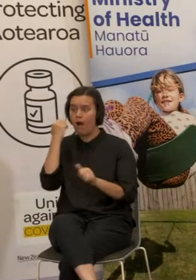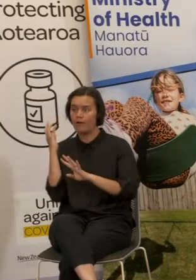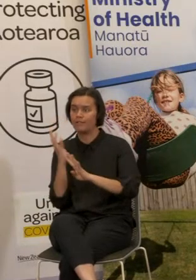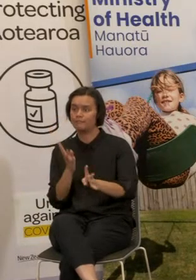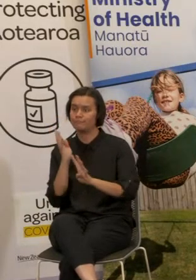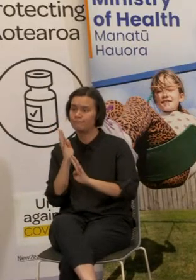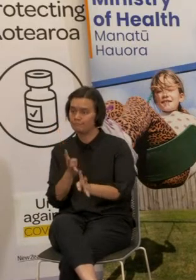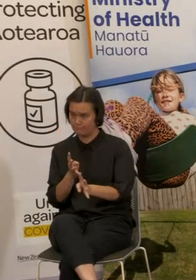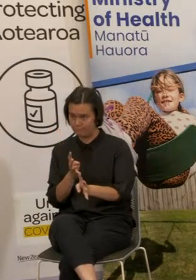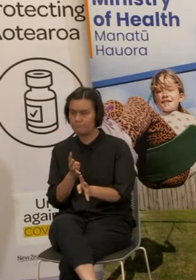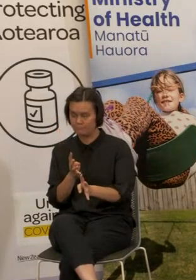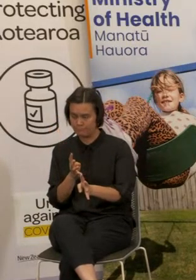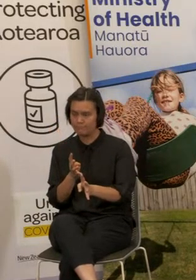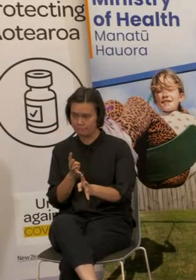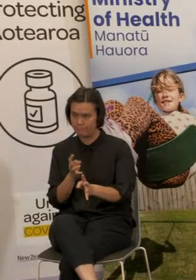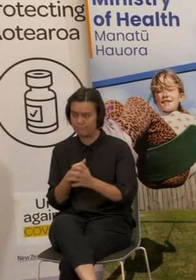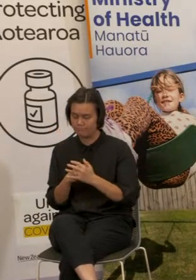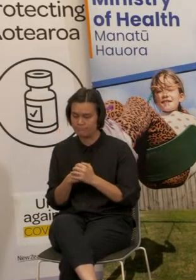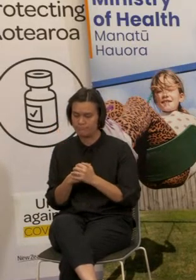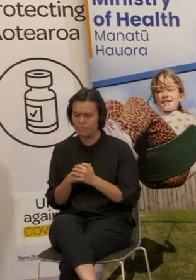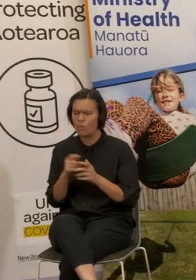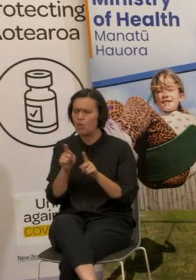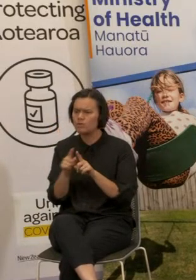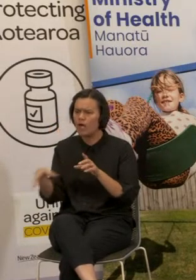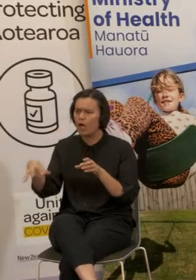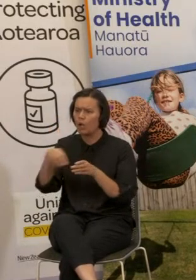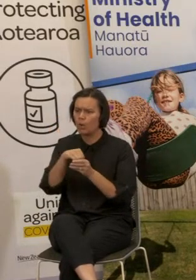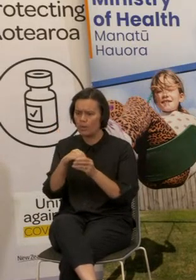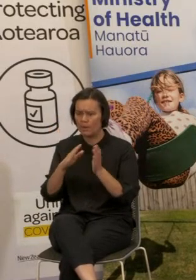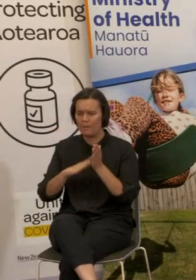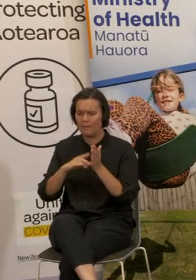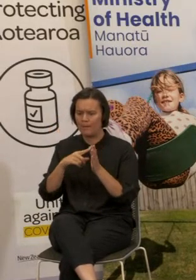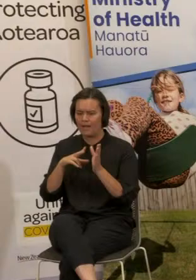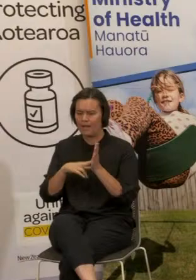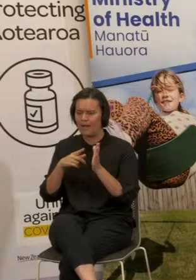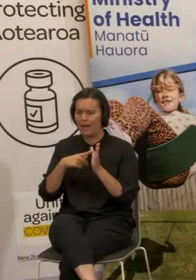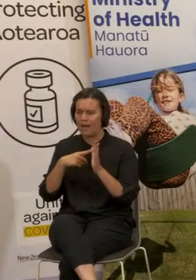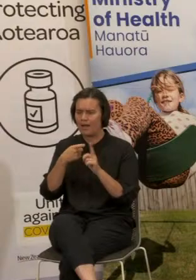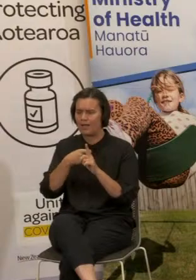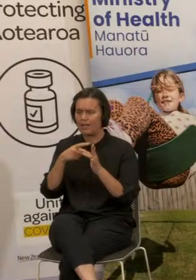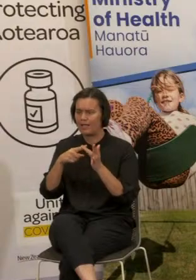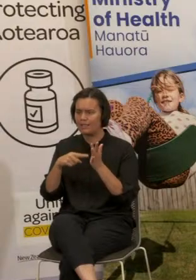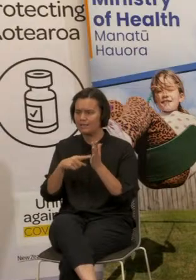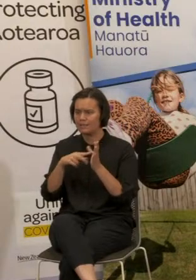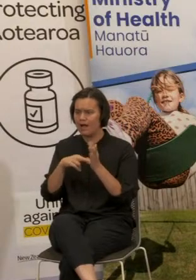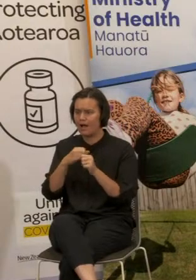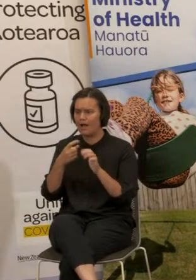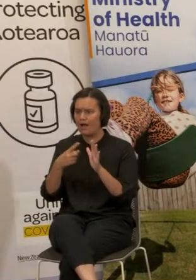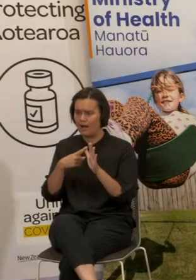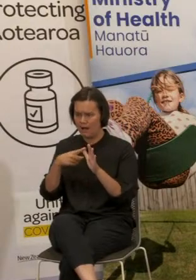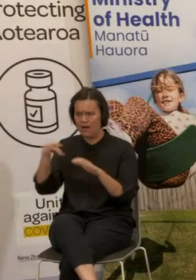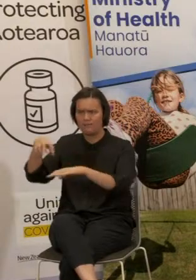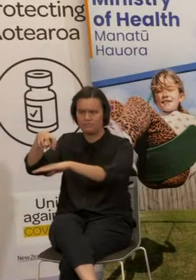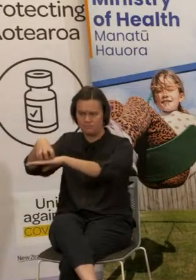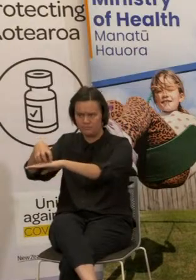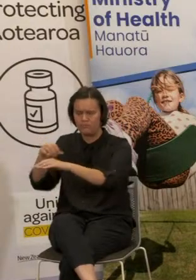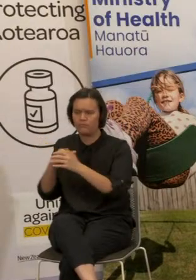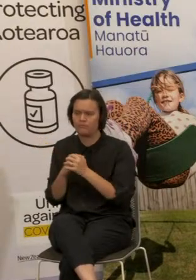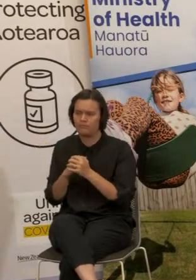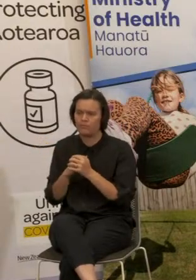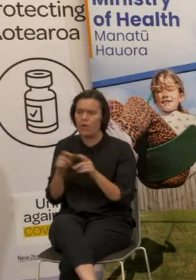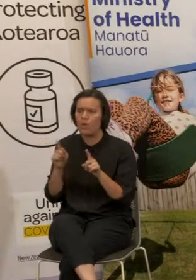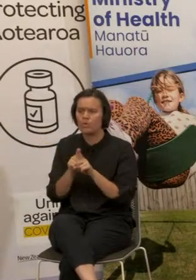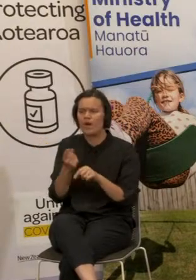similarities though, right? We've included manaakitanga, we've got frontline workers from the community who we know and the community who we